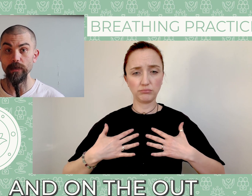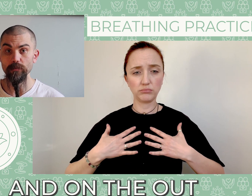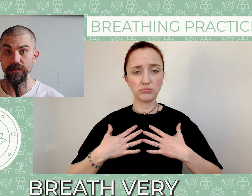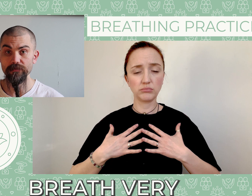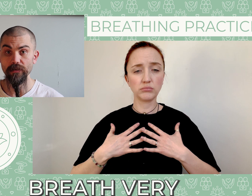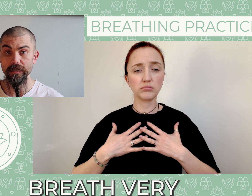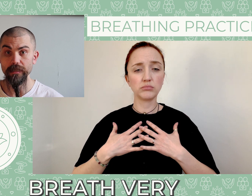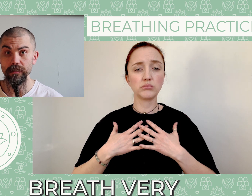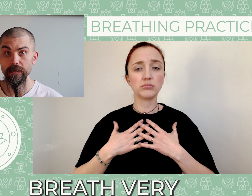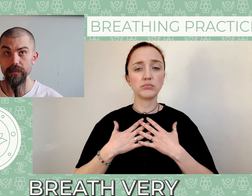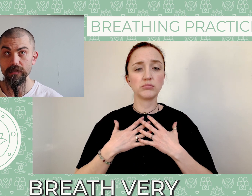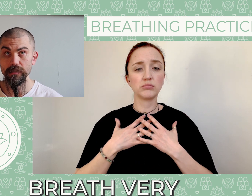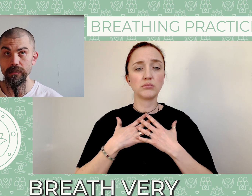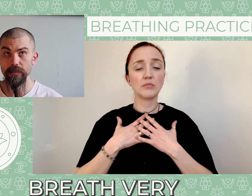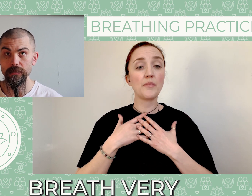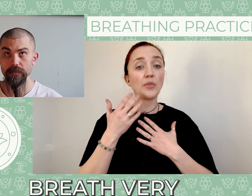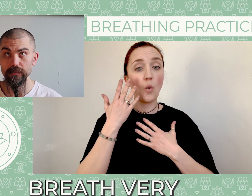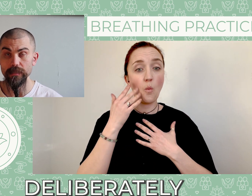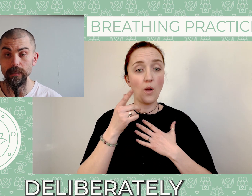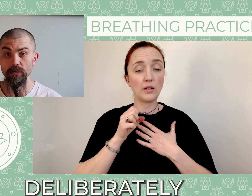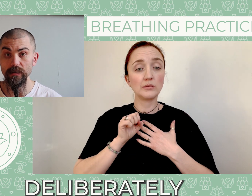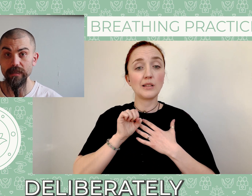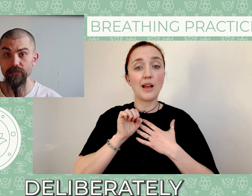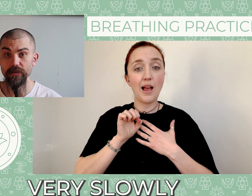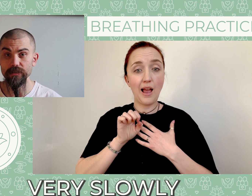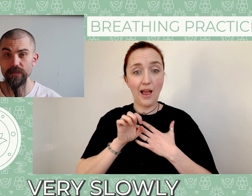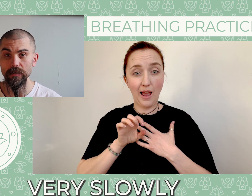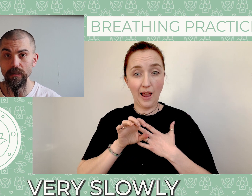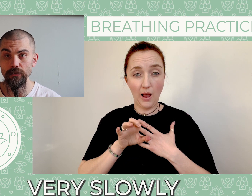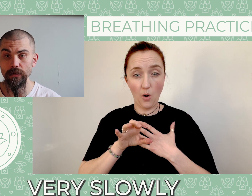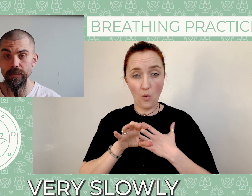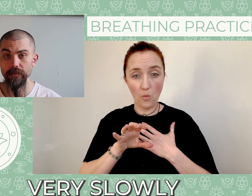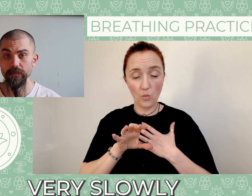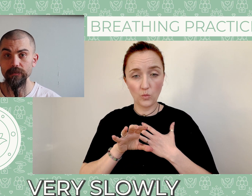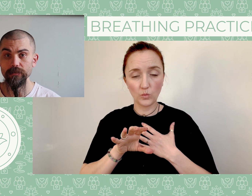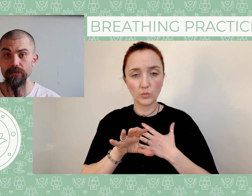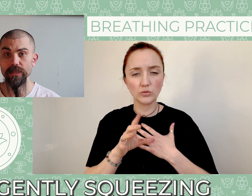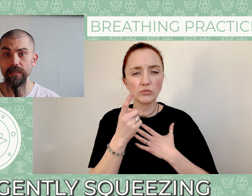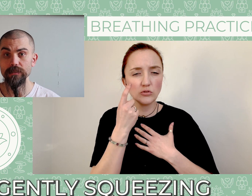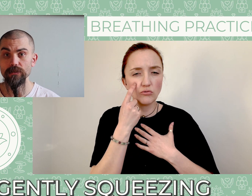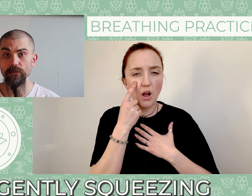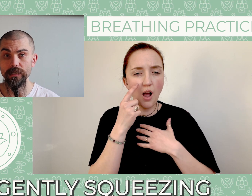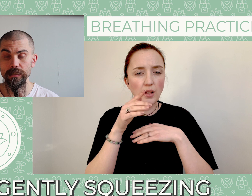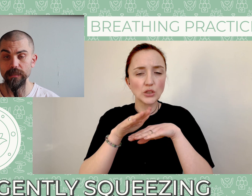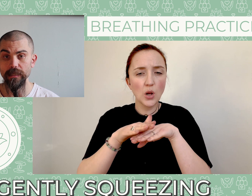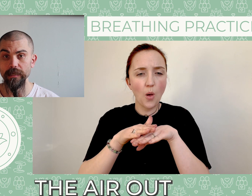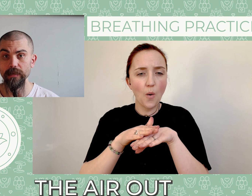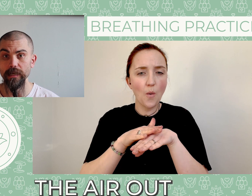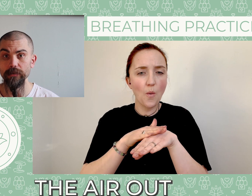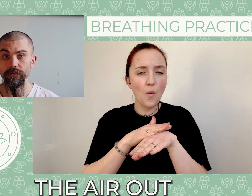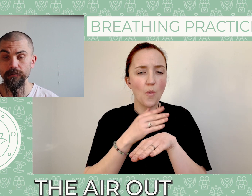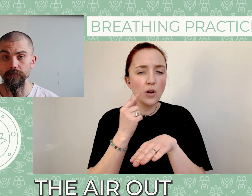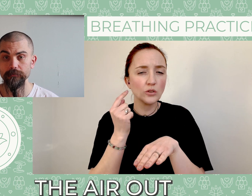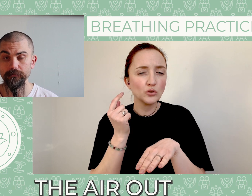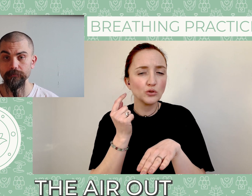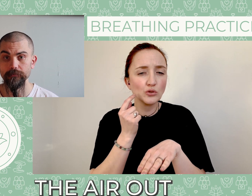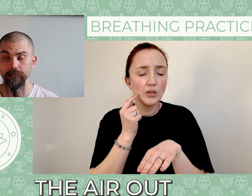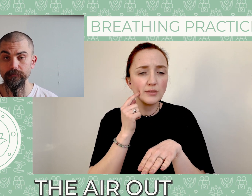And on the out-breath, very deliberately, very slowly, gently squeezing the air